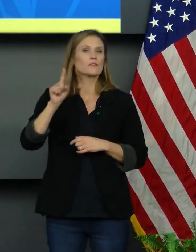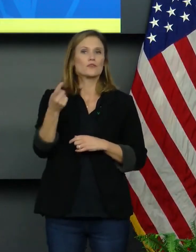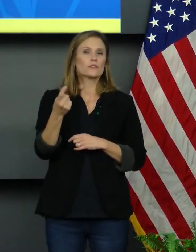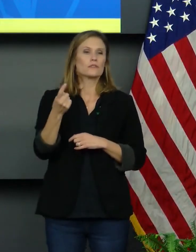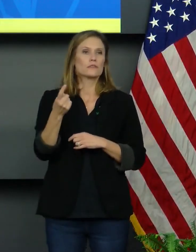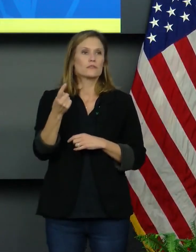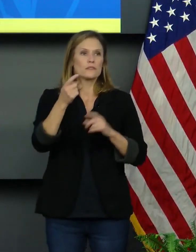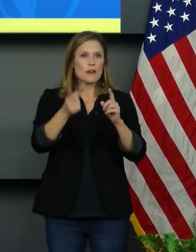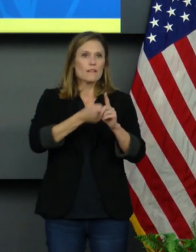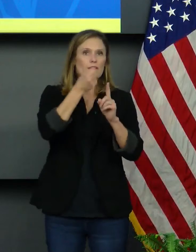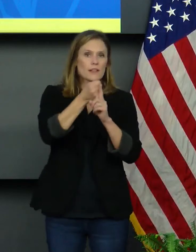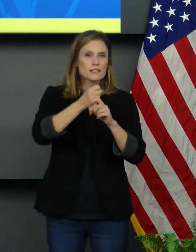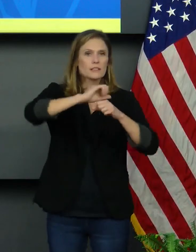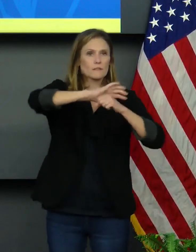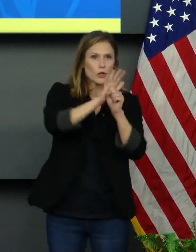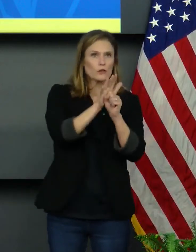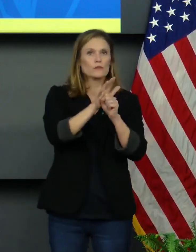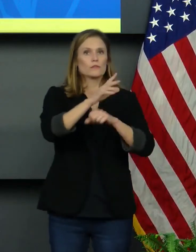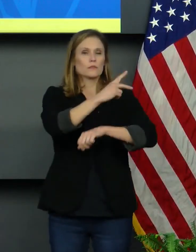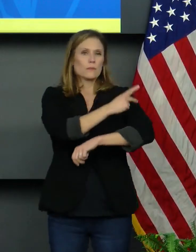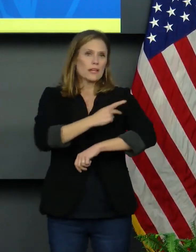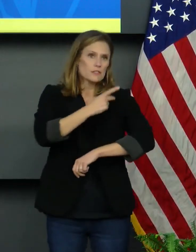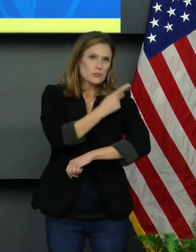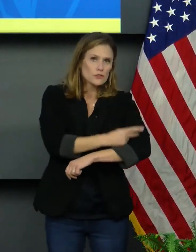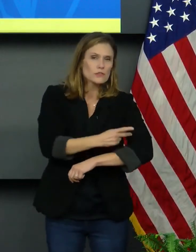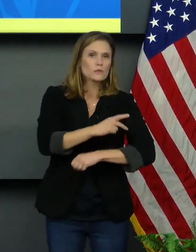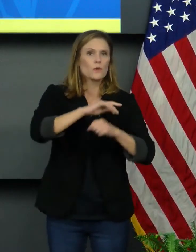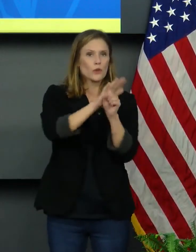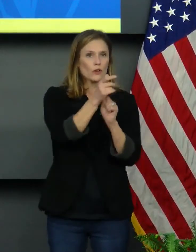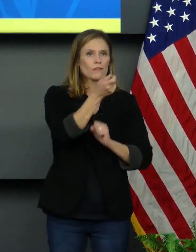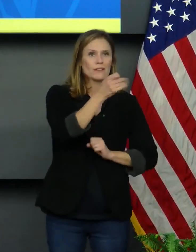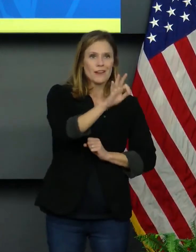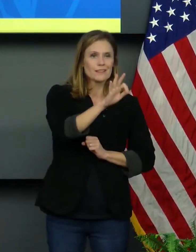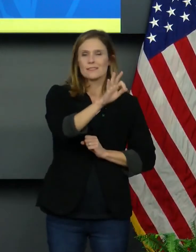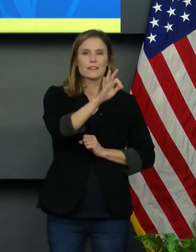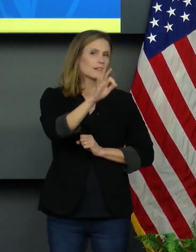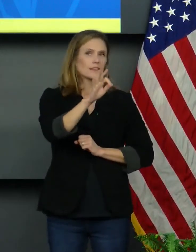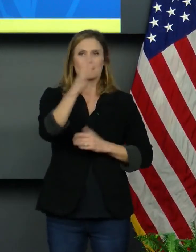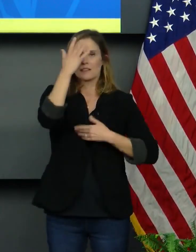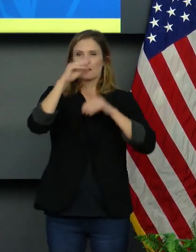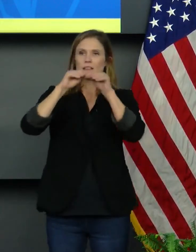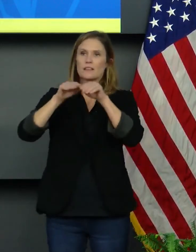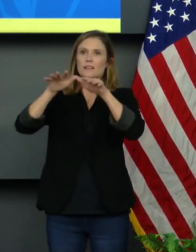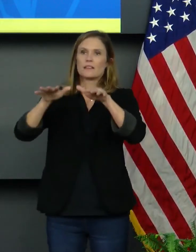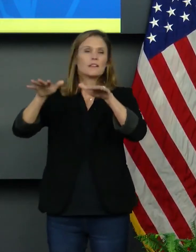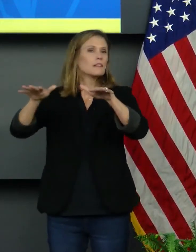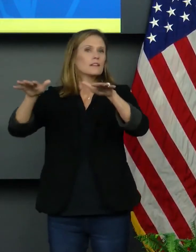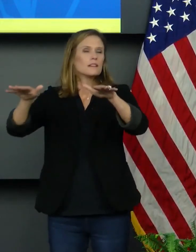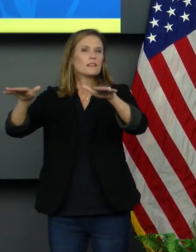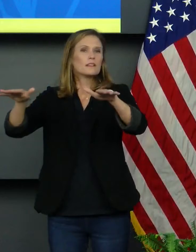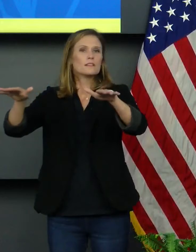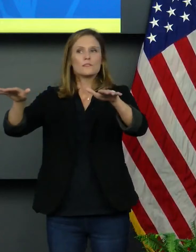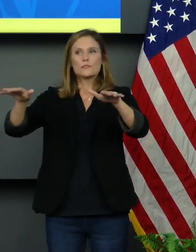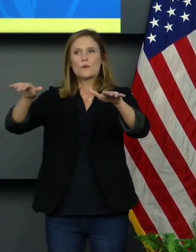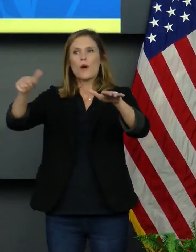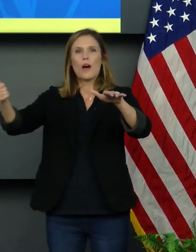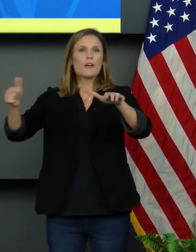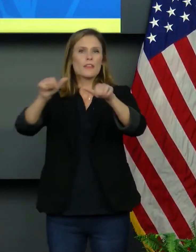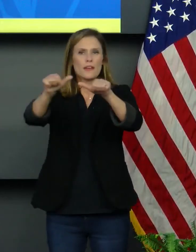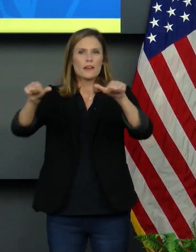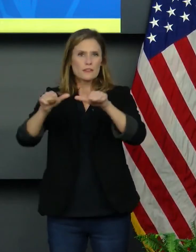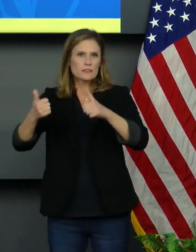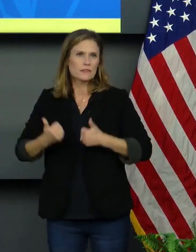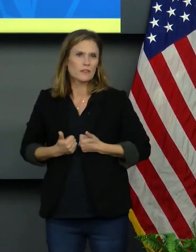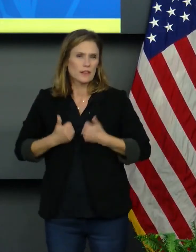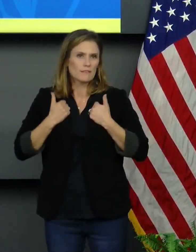just affecting patients with COVID-19. It is rippling out into all of the other areas of our